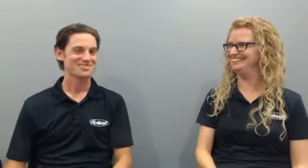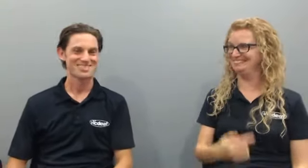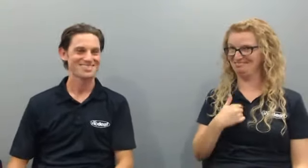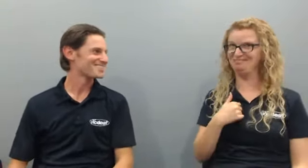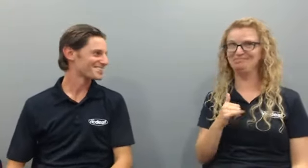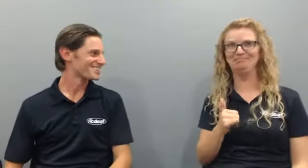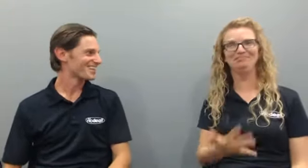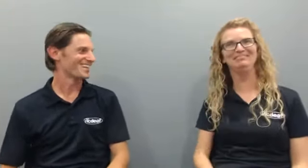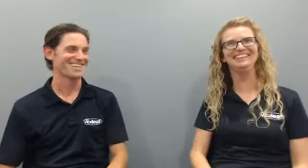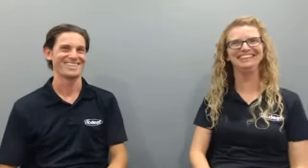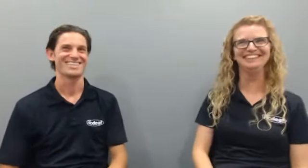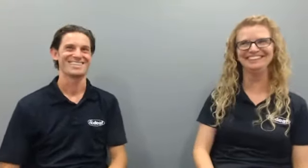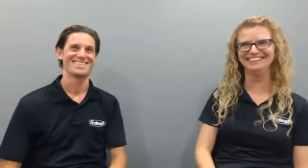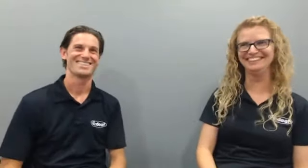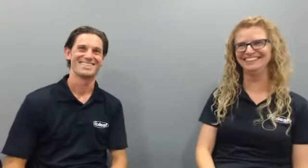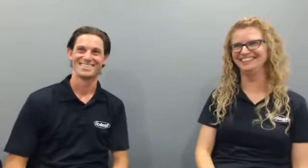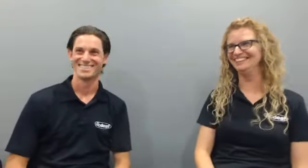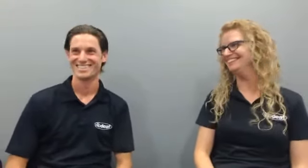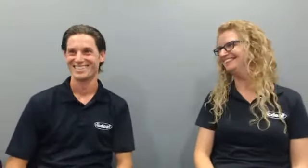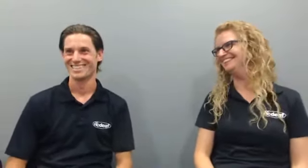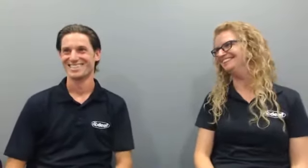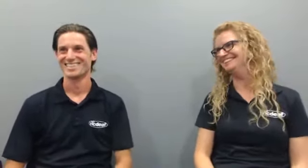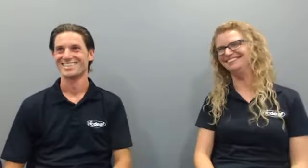You train on your own. I might even do it, who knows?